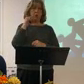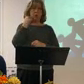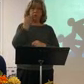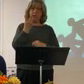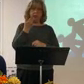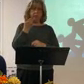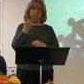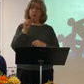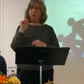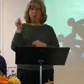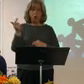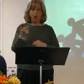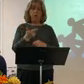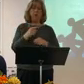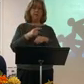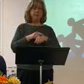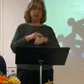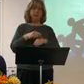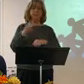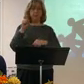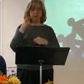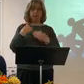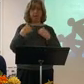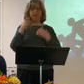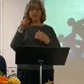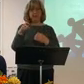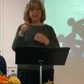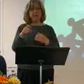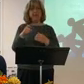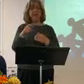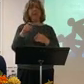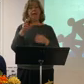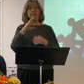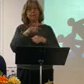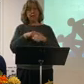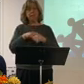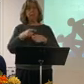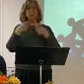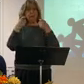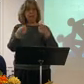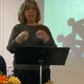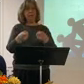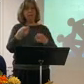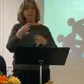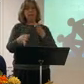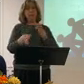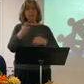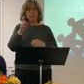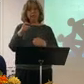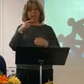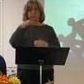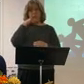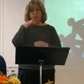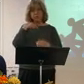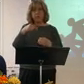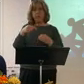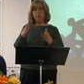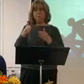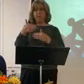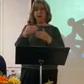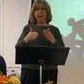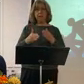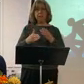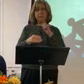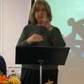times that we need, and we have times that we can give. So if you need a box, fill out one of these. You can put it into that